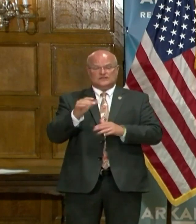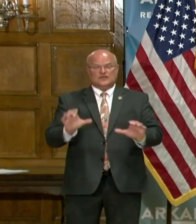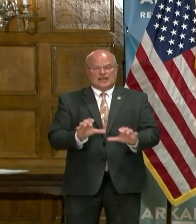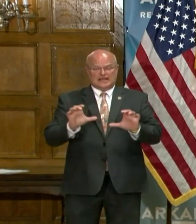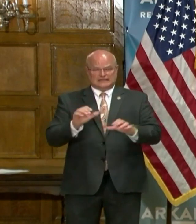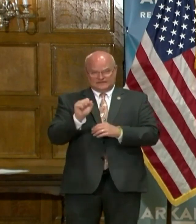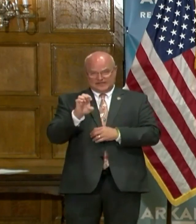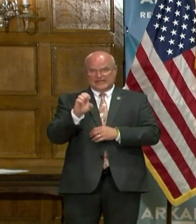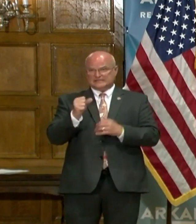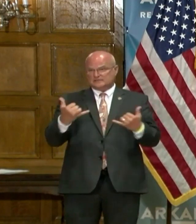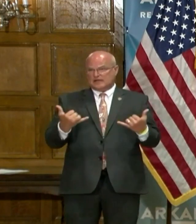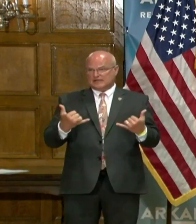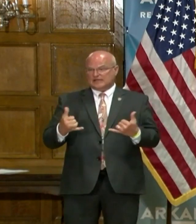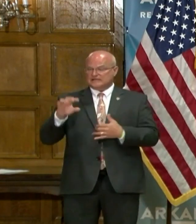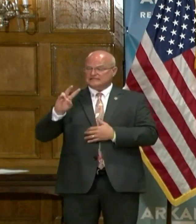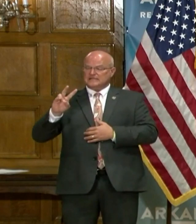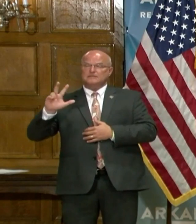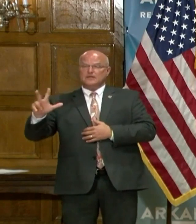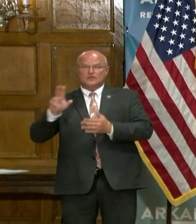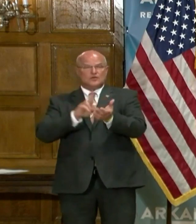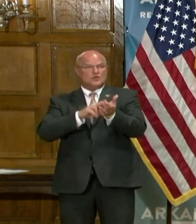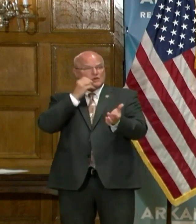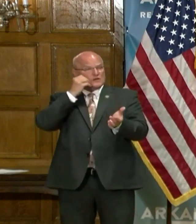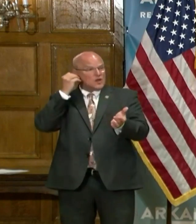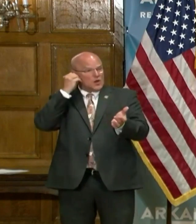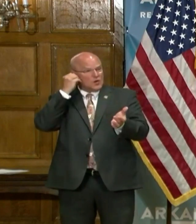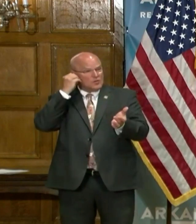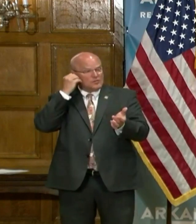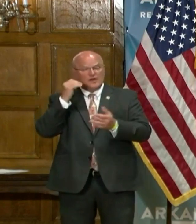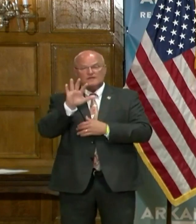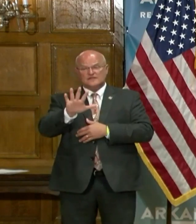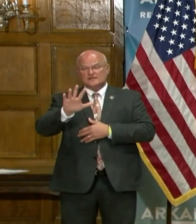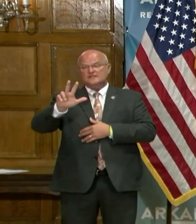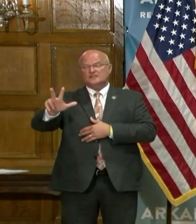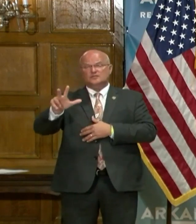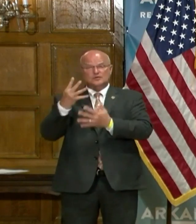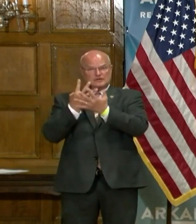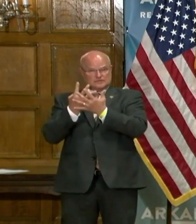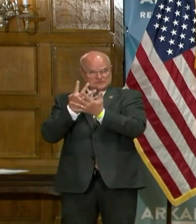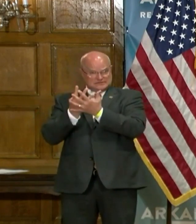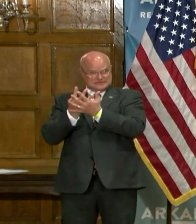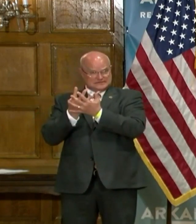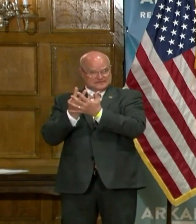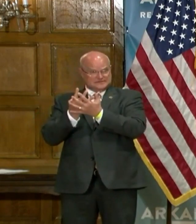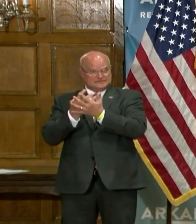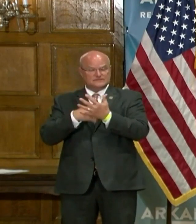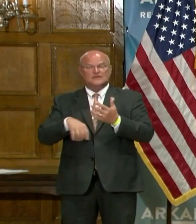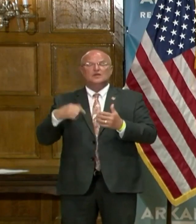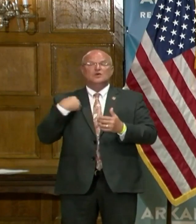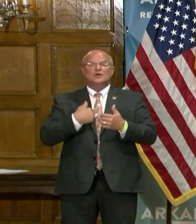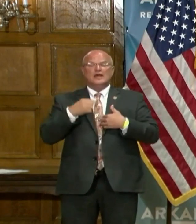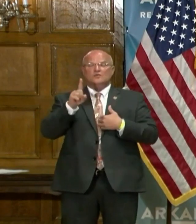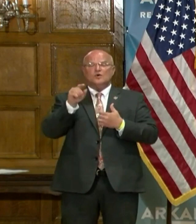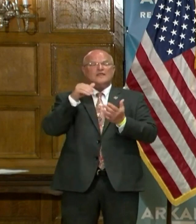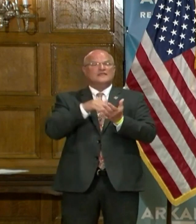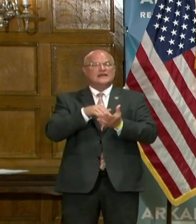active cases. 73 of those are in nursing home. 53 of those are in correctional facilities, so we